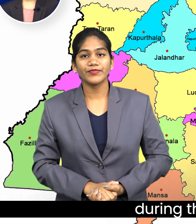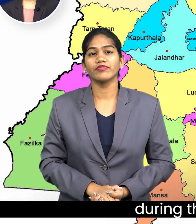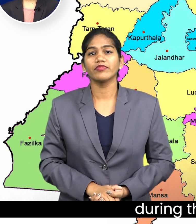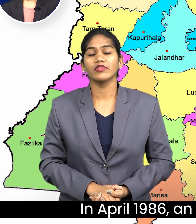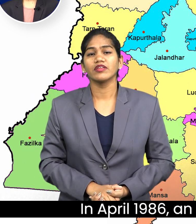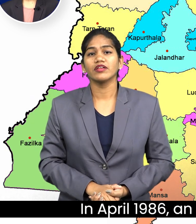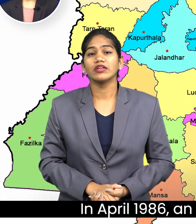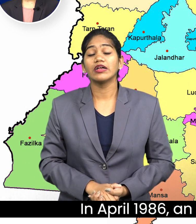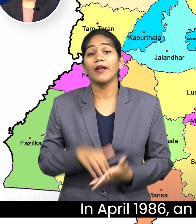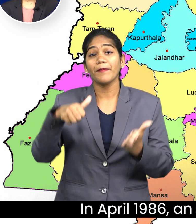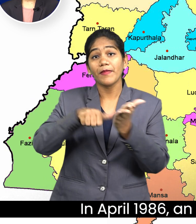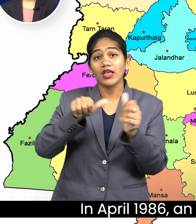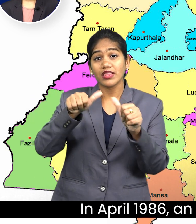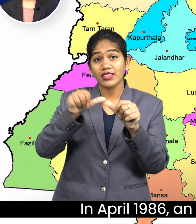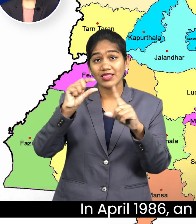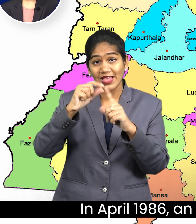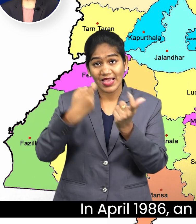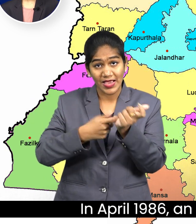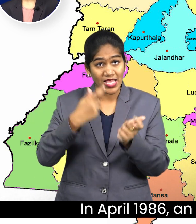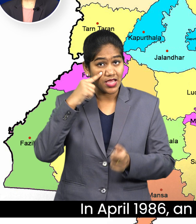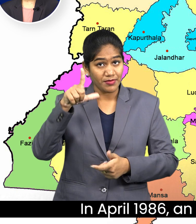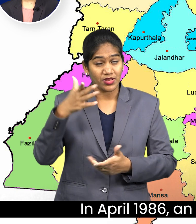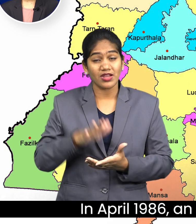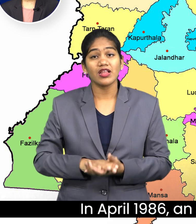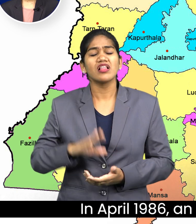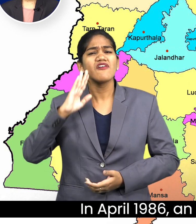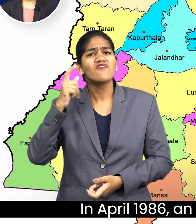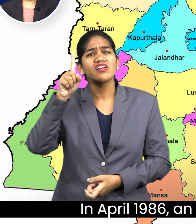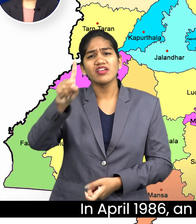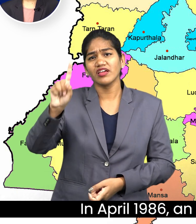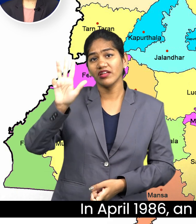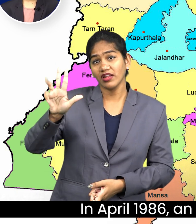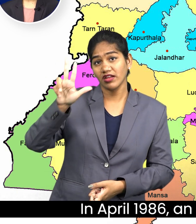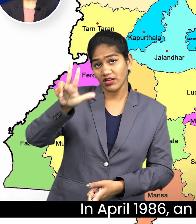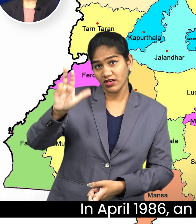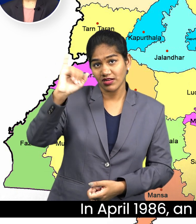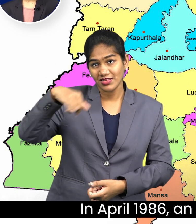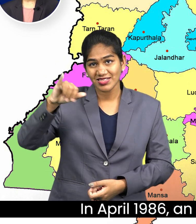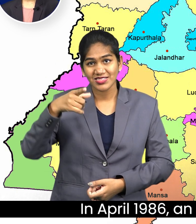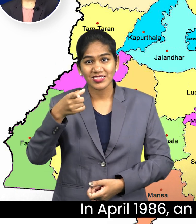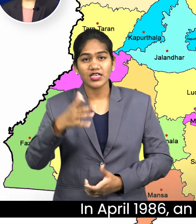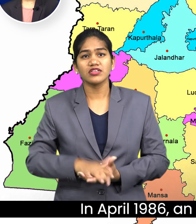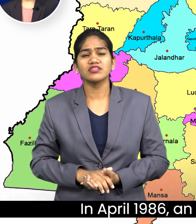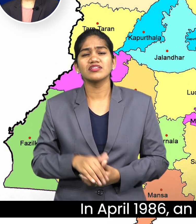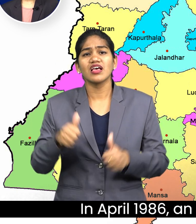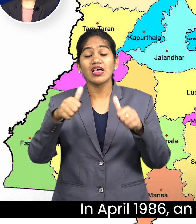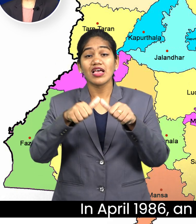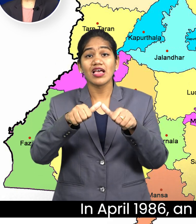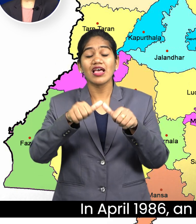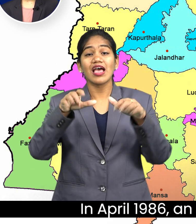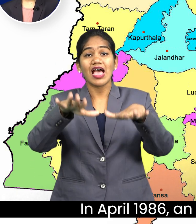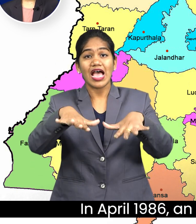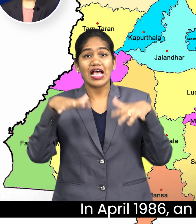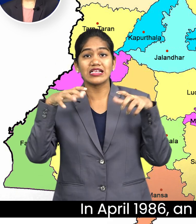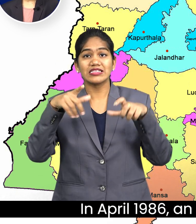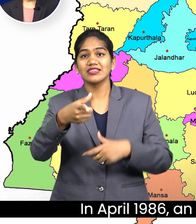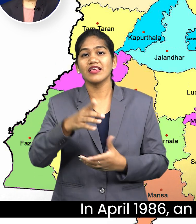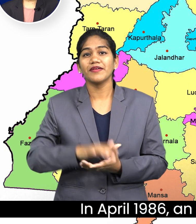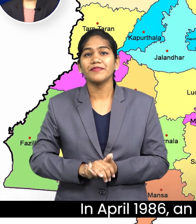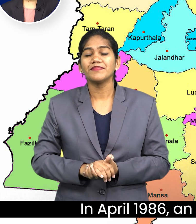In April 1986, an assembly at the Ekal